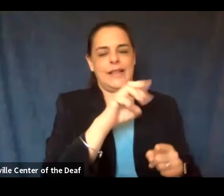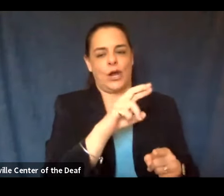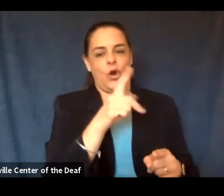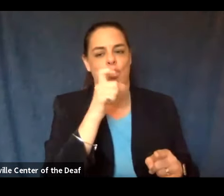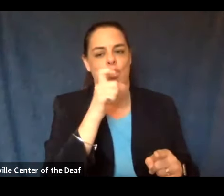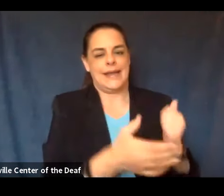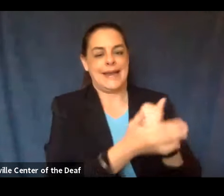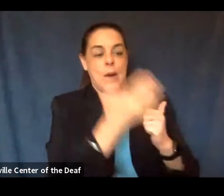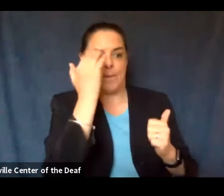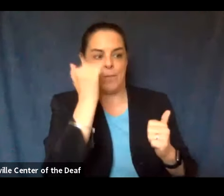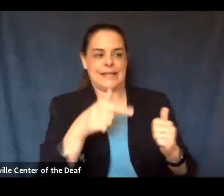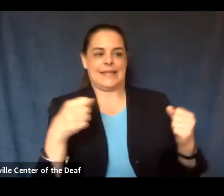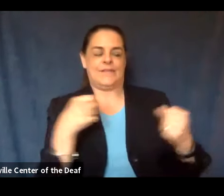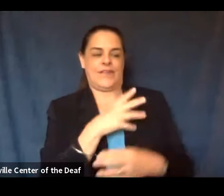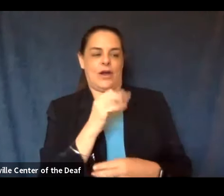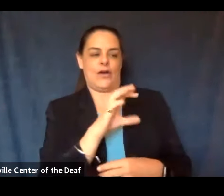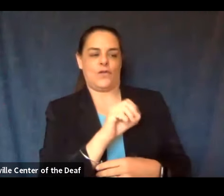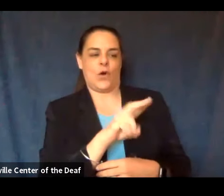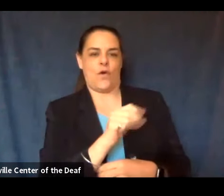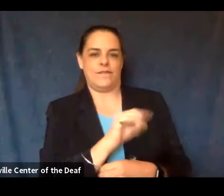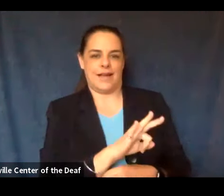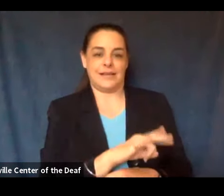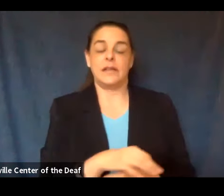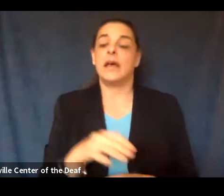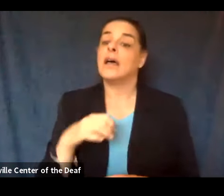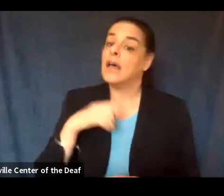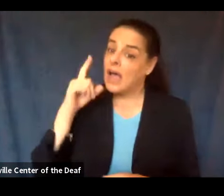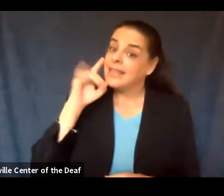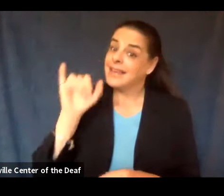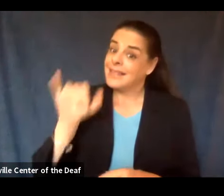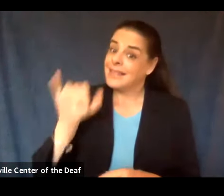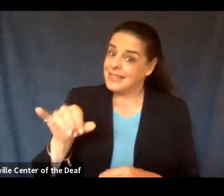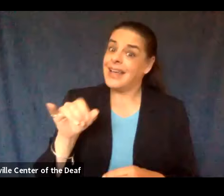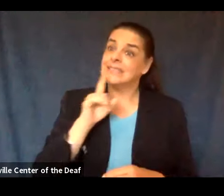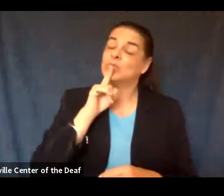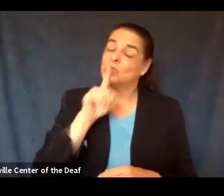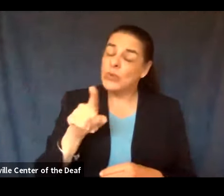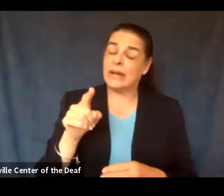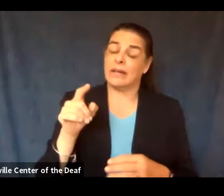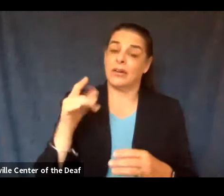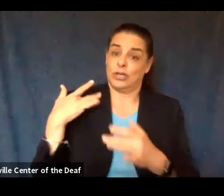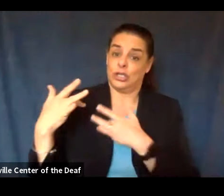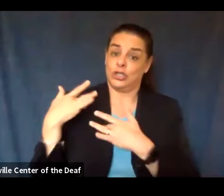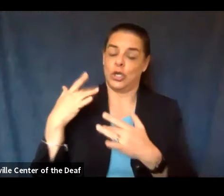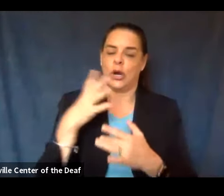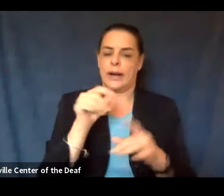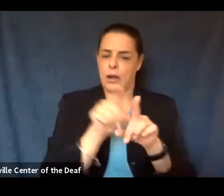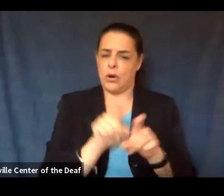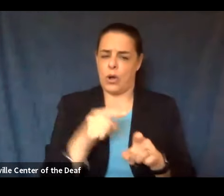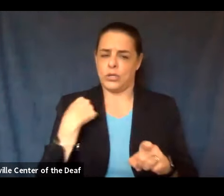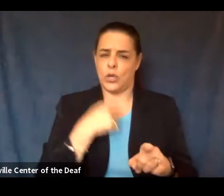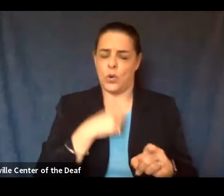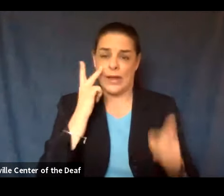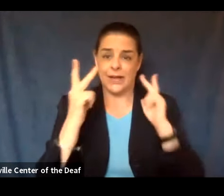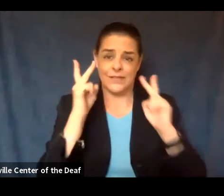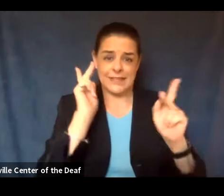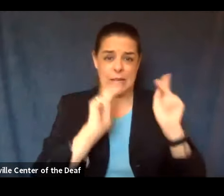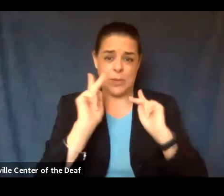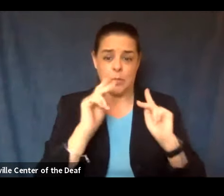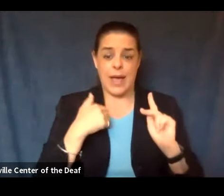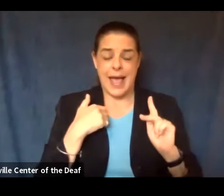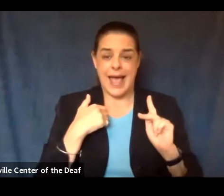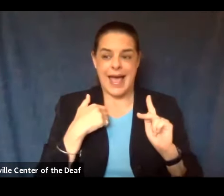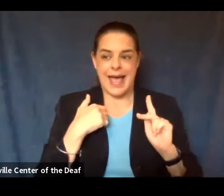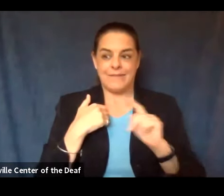of COVID-19 fears? I think that is a real concern. And along those lines, we've seen folks to have exacerbation of